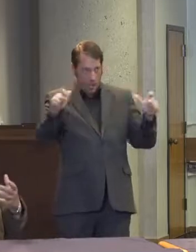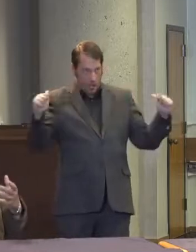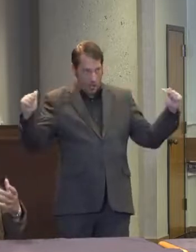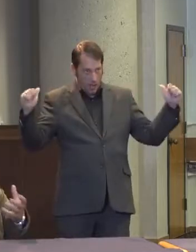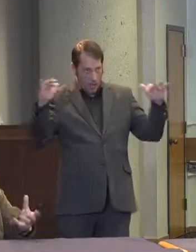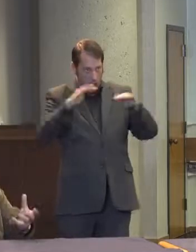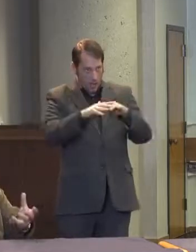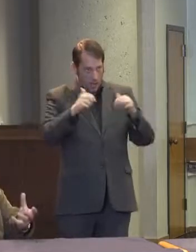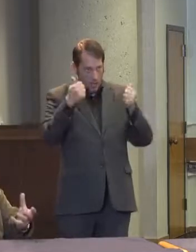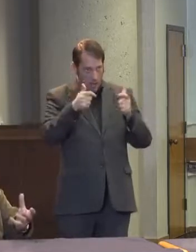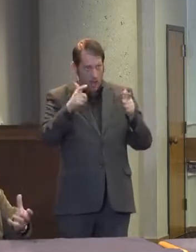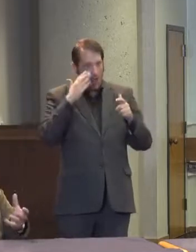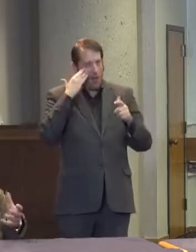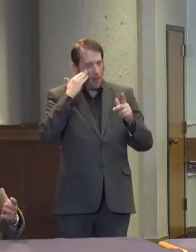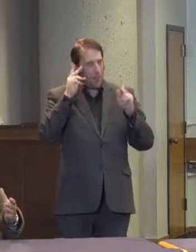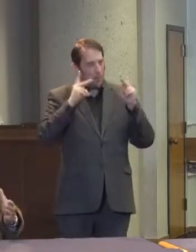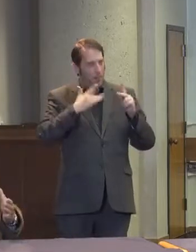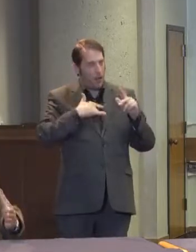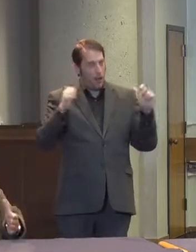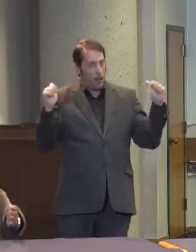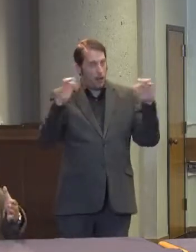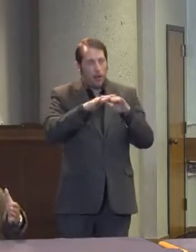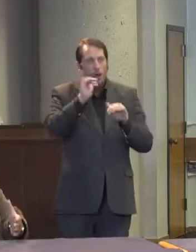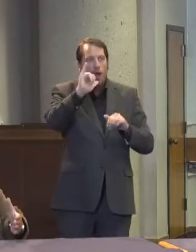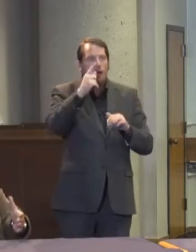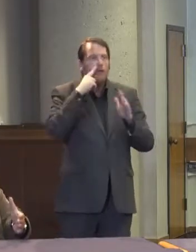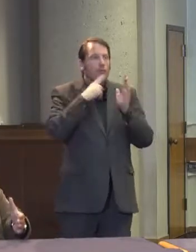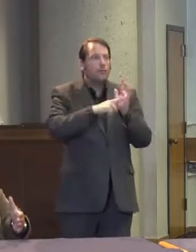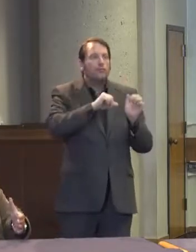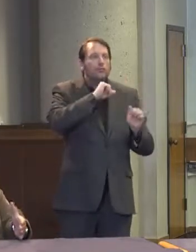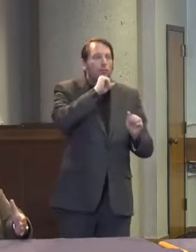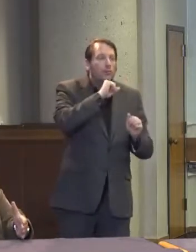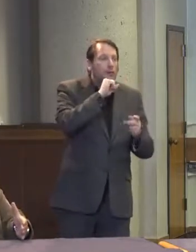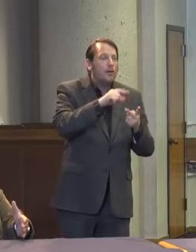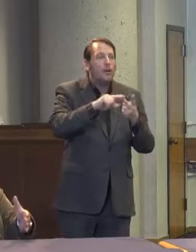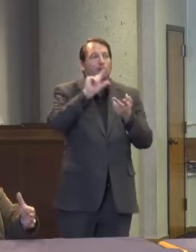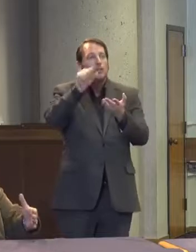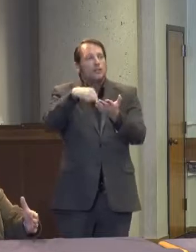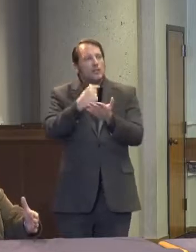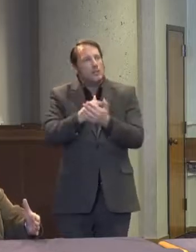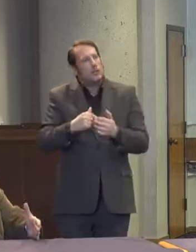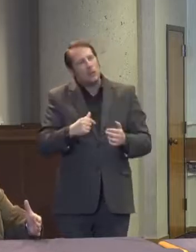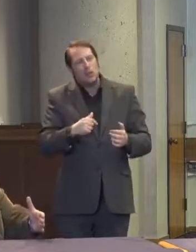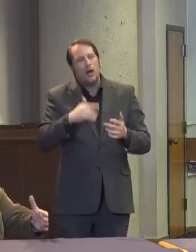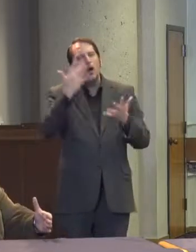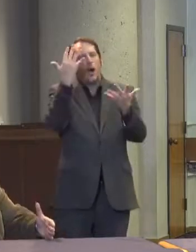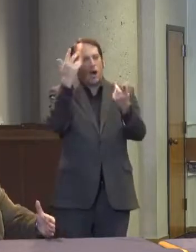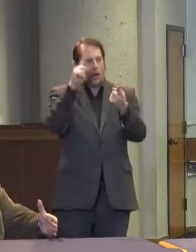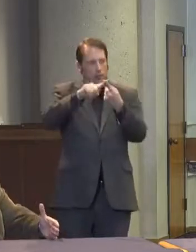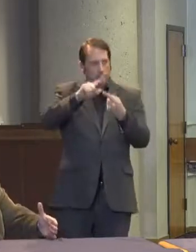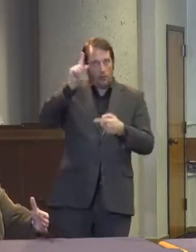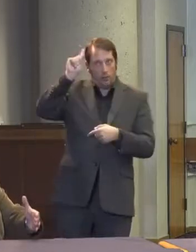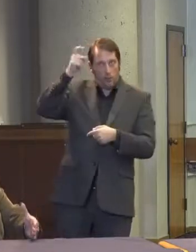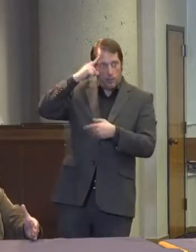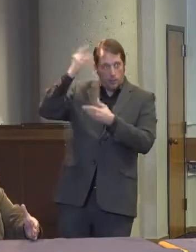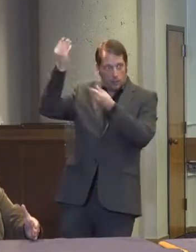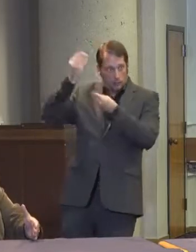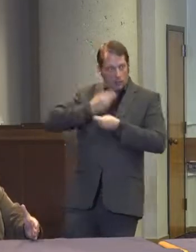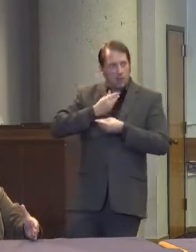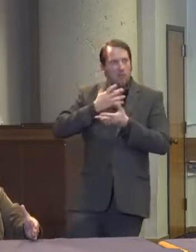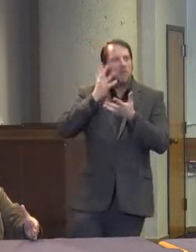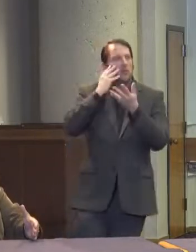graduation, we'll all just stay tuned for what the next direction is from the state government about the continued closure of schools or